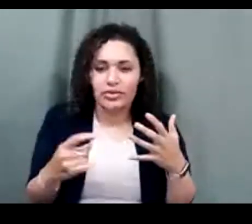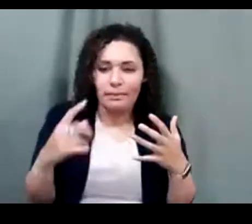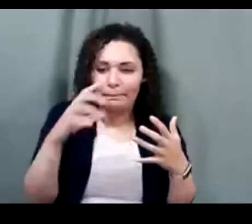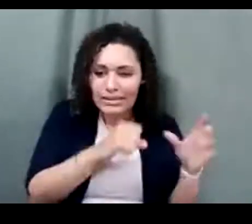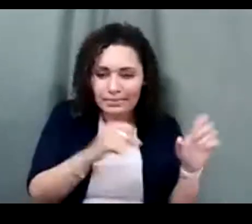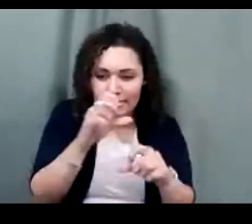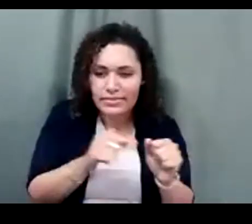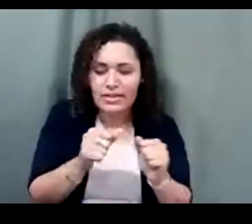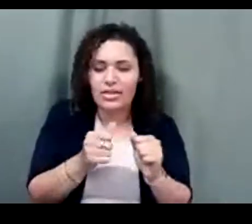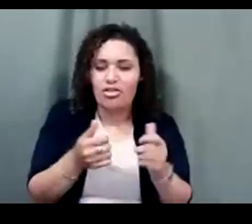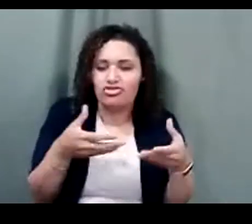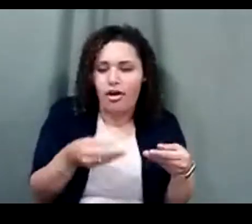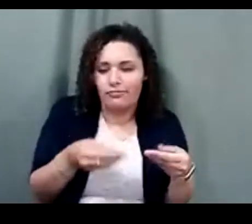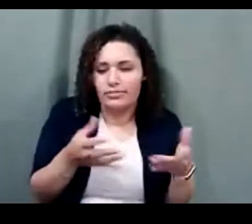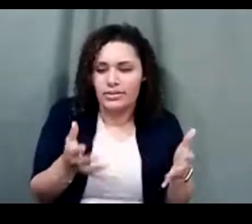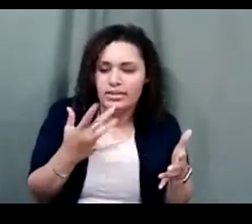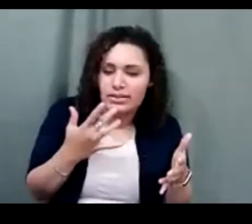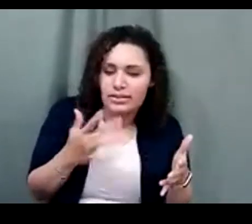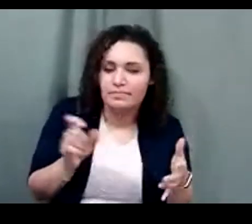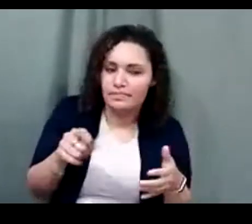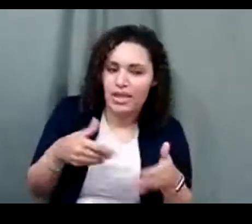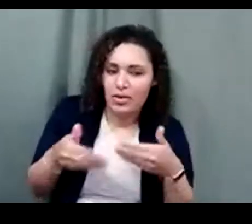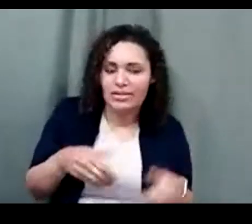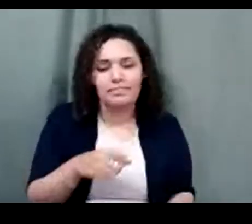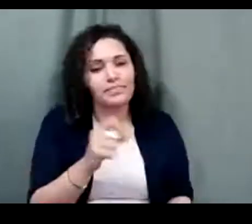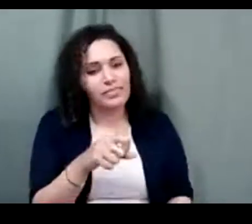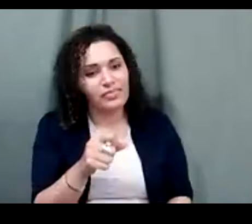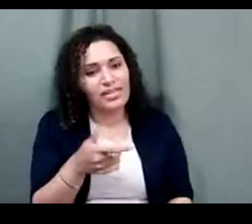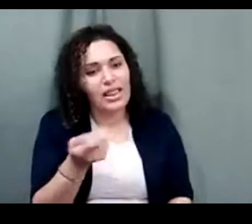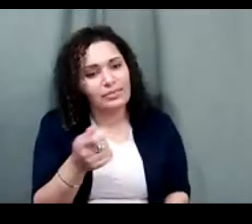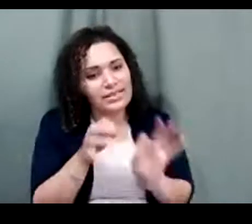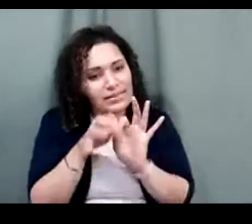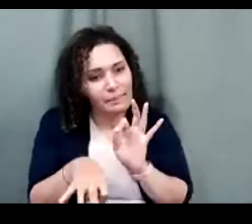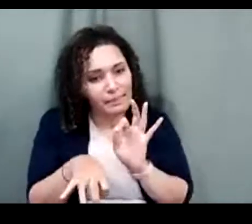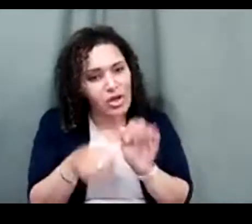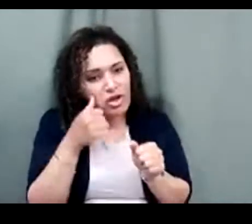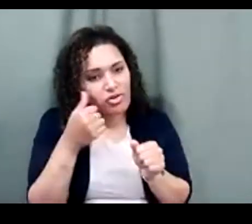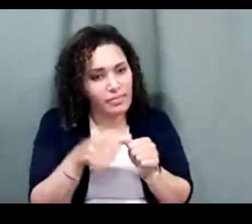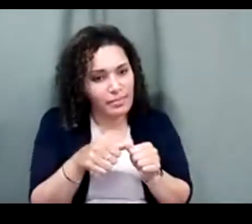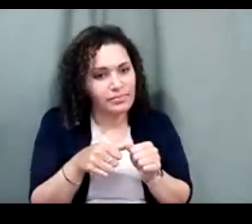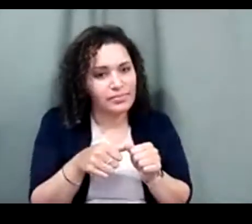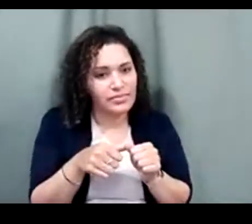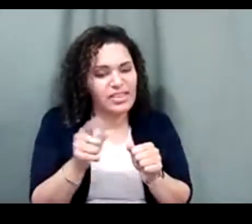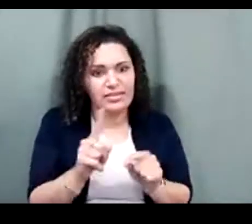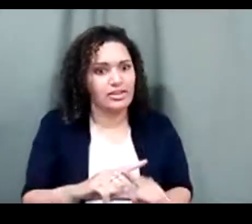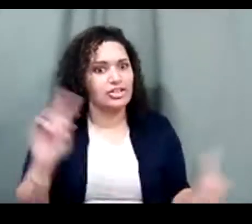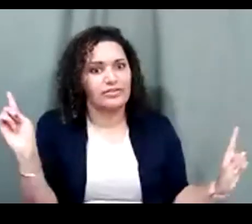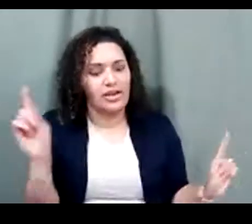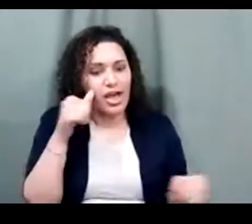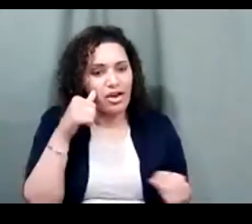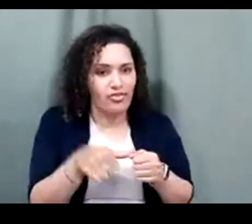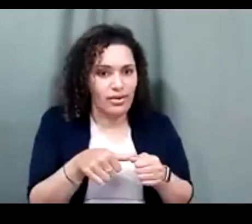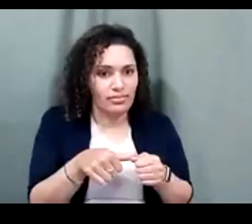more subtle stuff anyway. And I got kind of long, they can be a little simple like this. I remember, this is very different. I remember it being